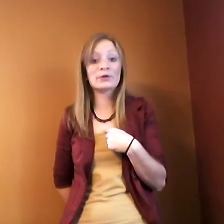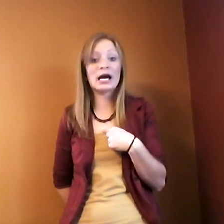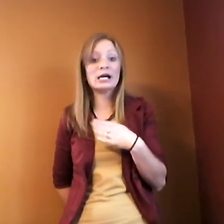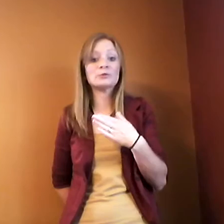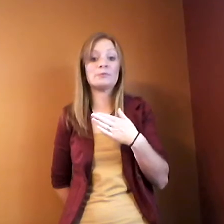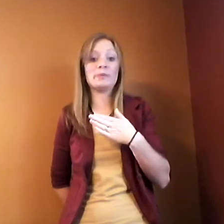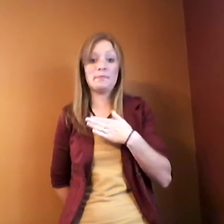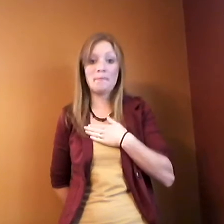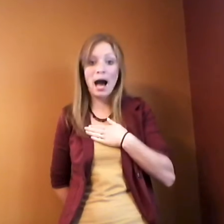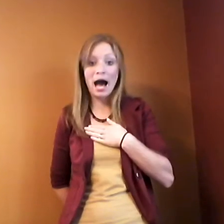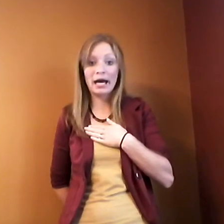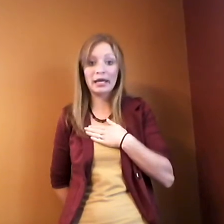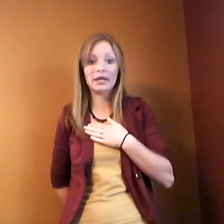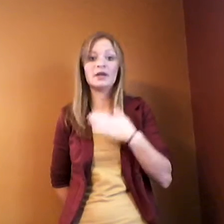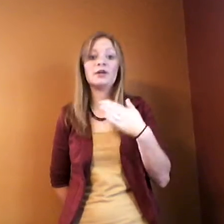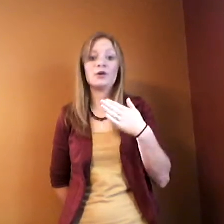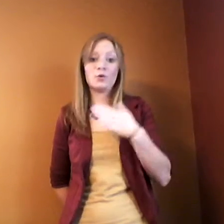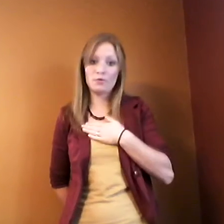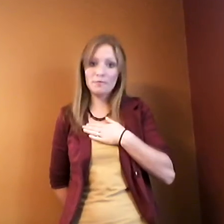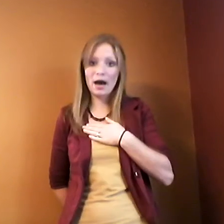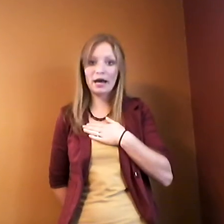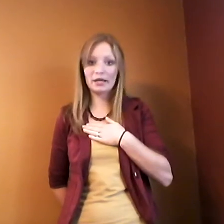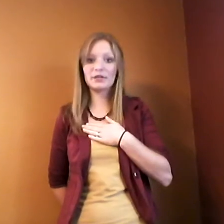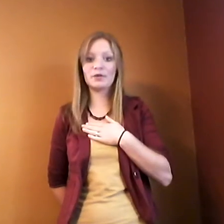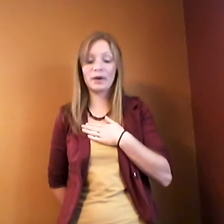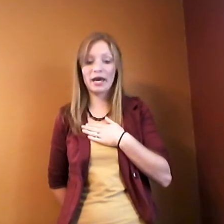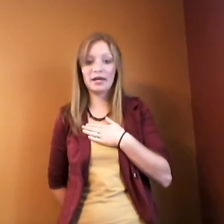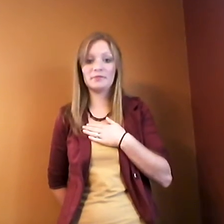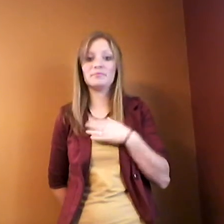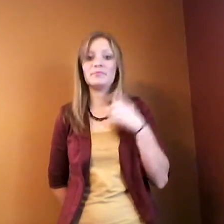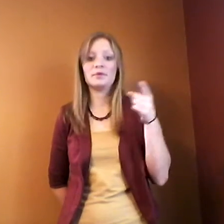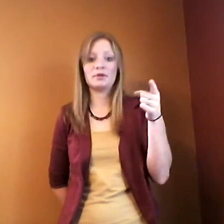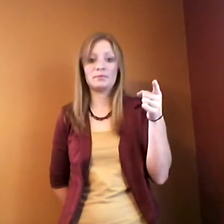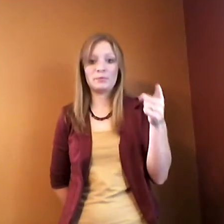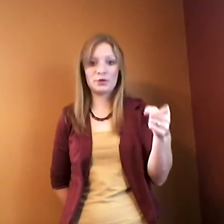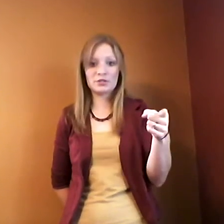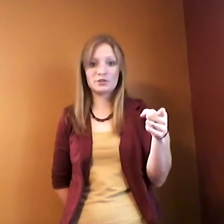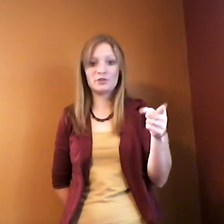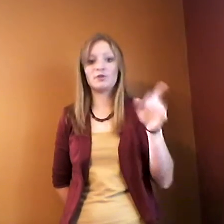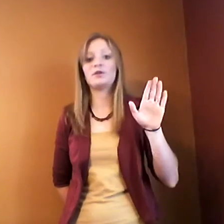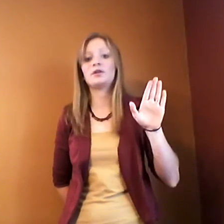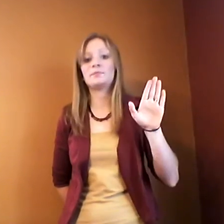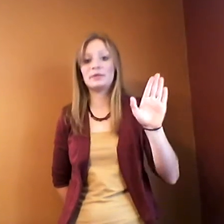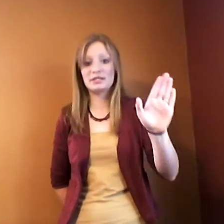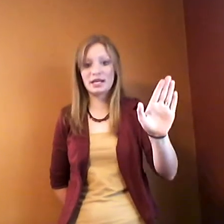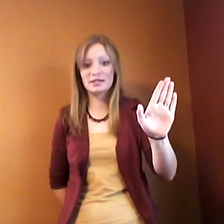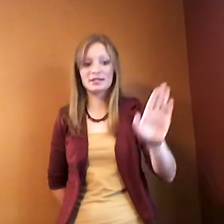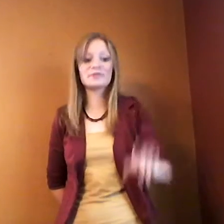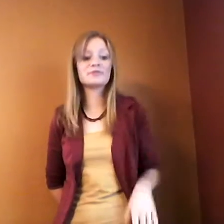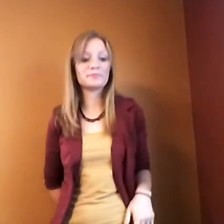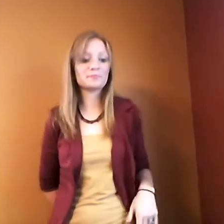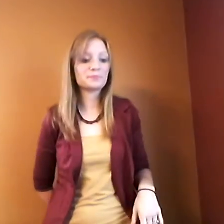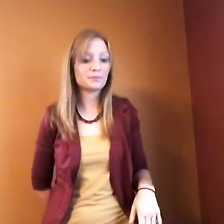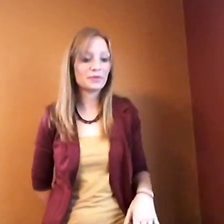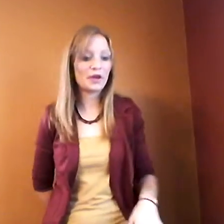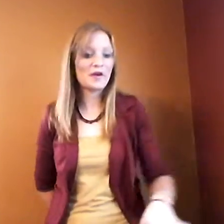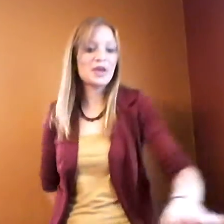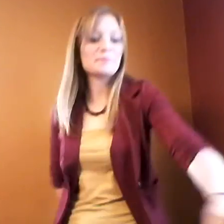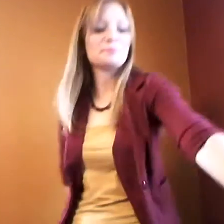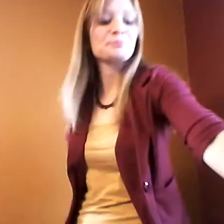pronoun would be my or mine, okay? Personal, possessive, all right?